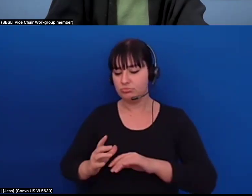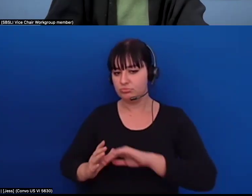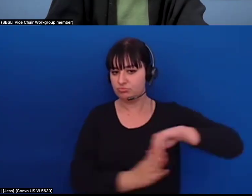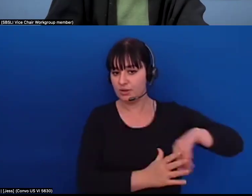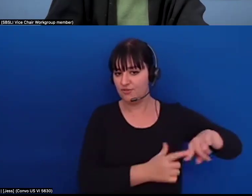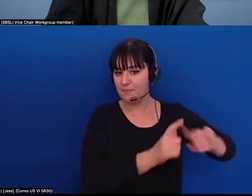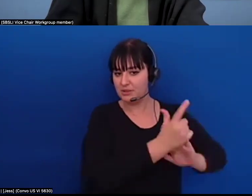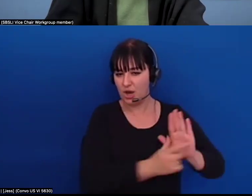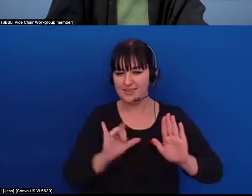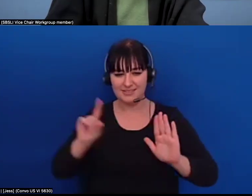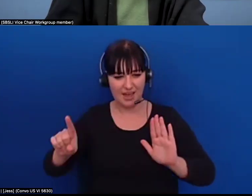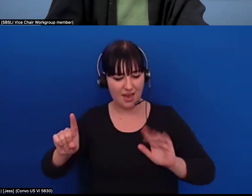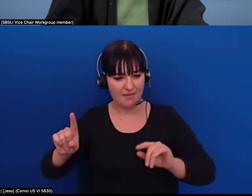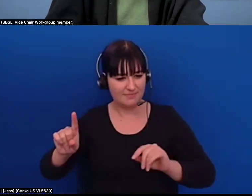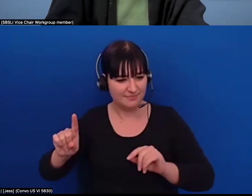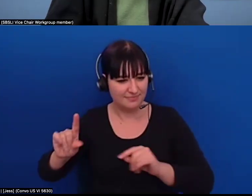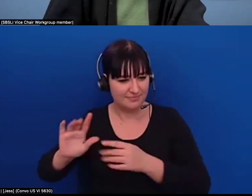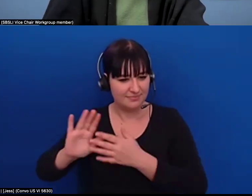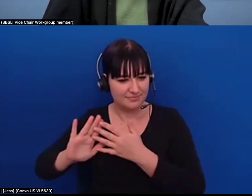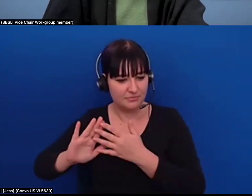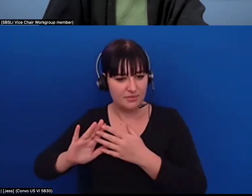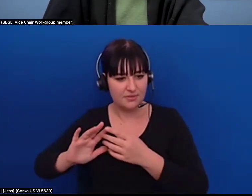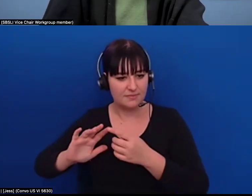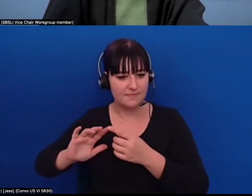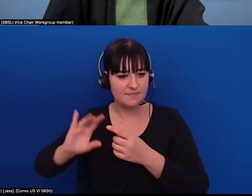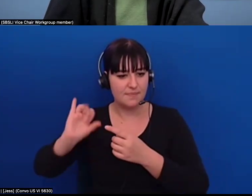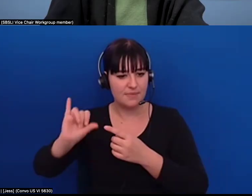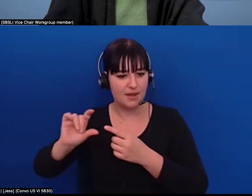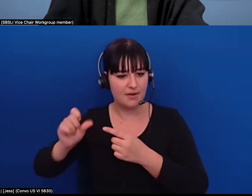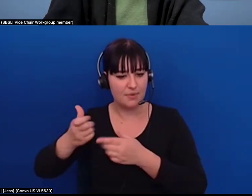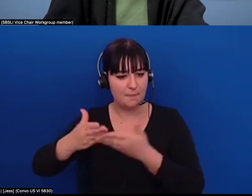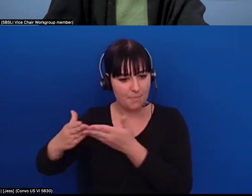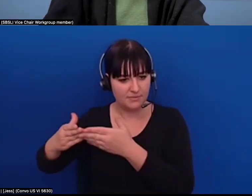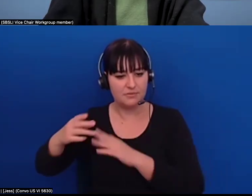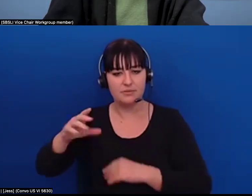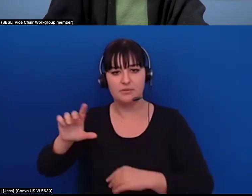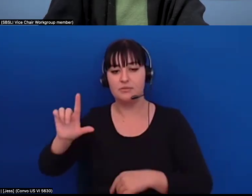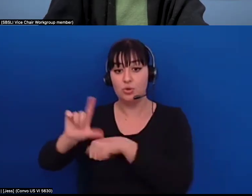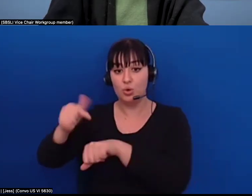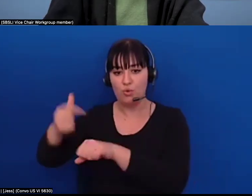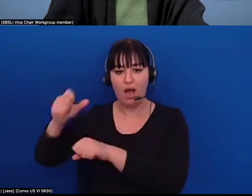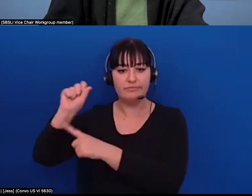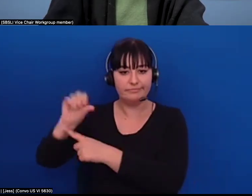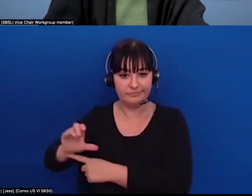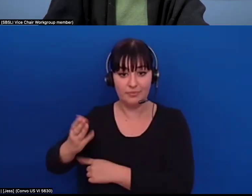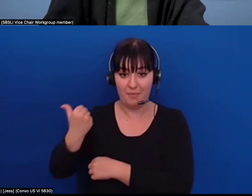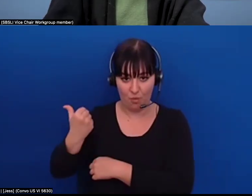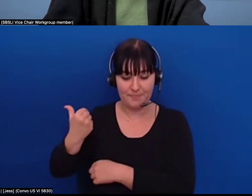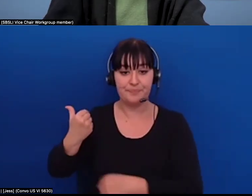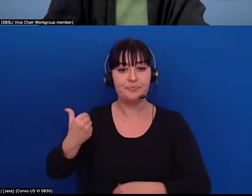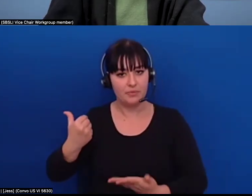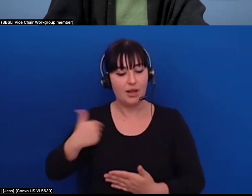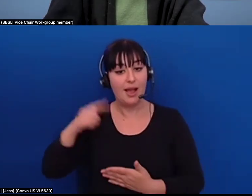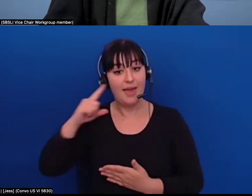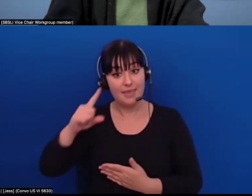those buckets that Laura listed out earlier. And so I think the purpose of the walking through